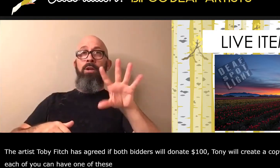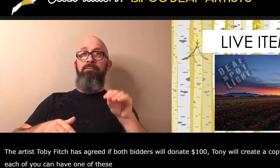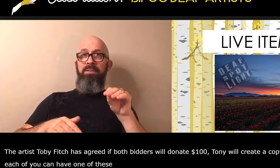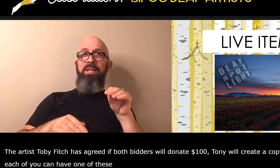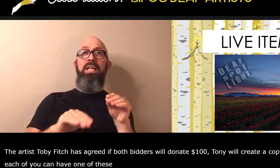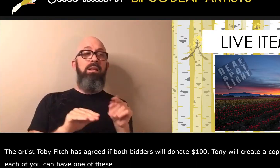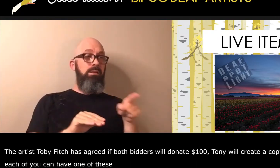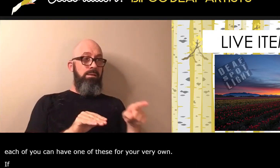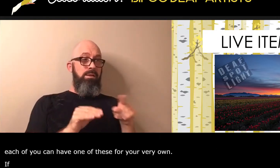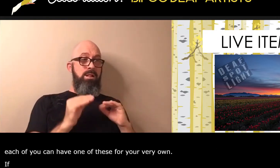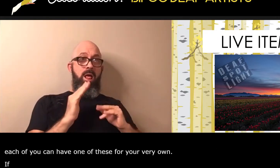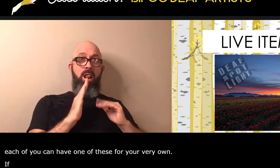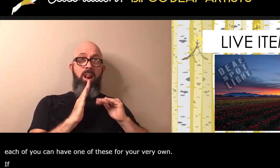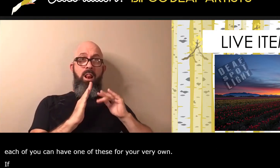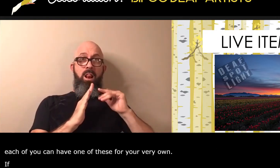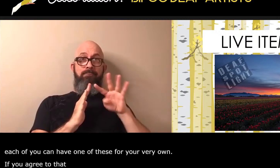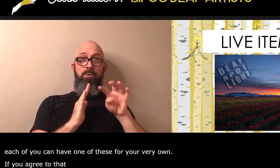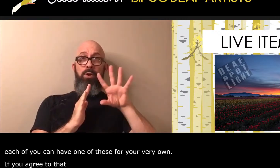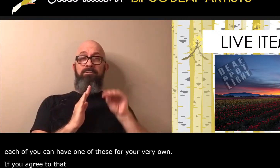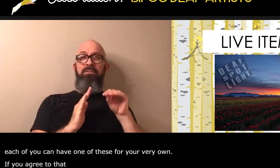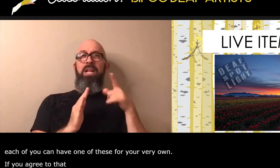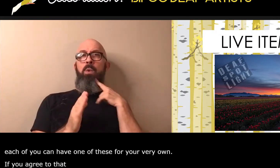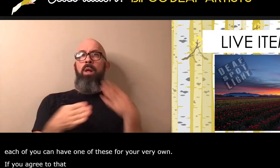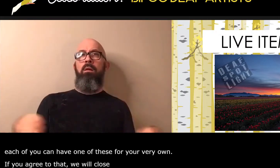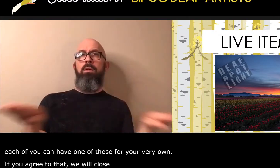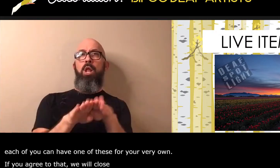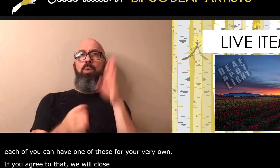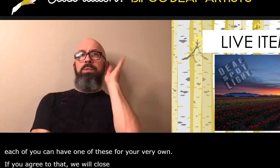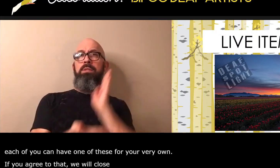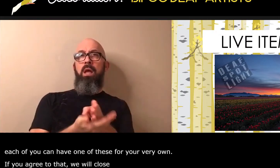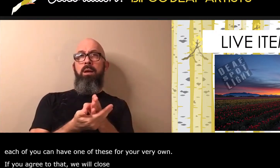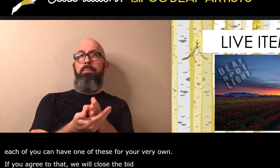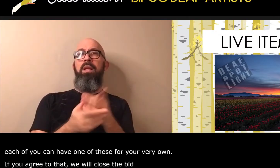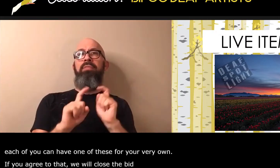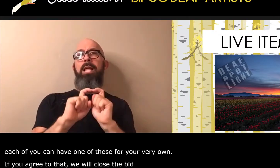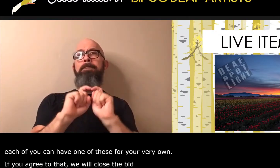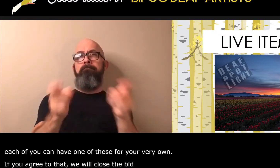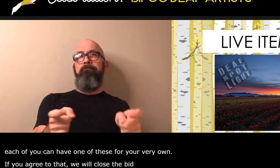close the bid at $450.